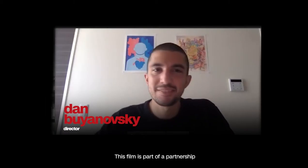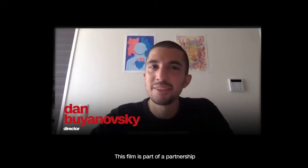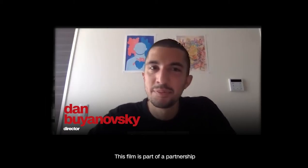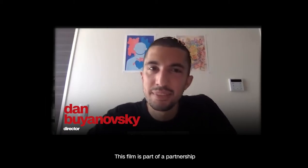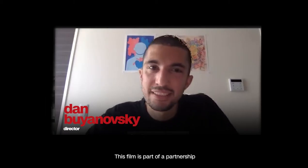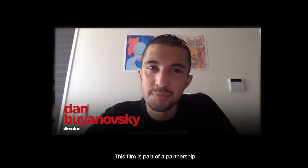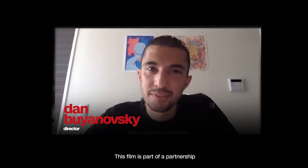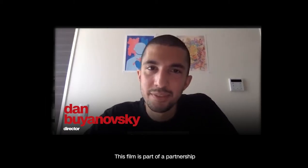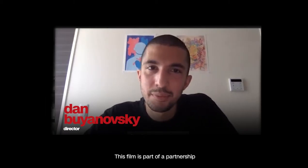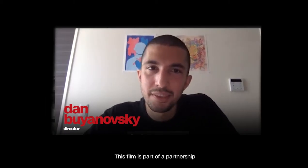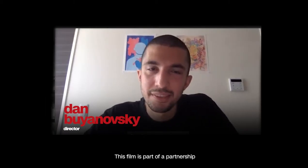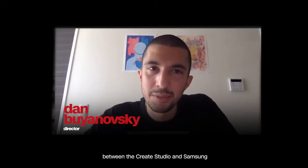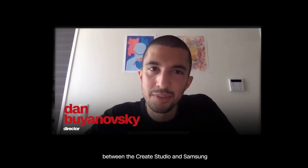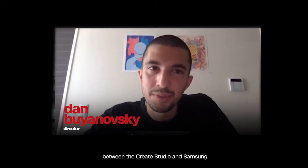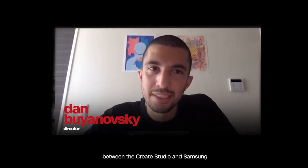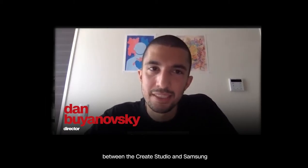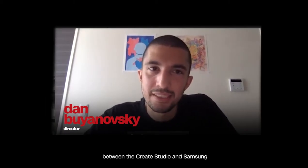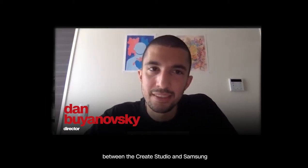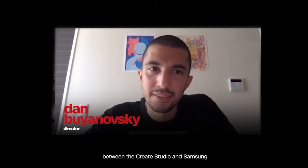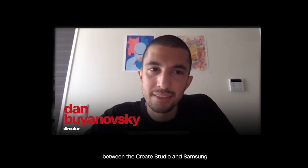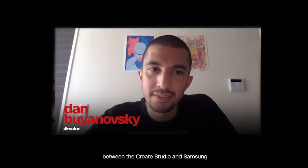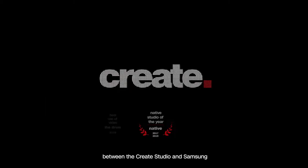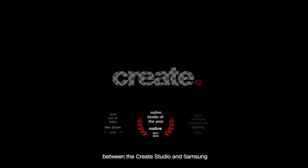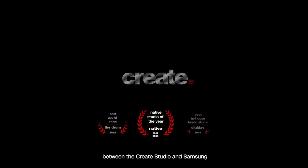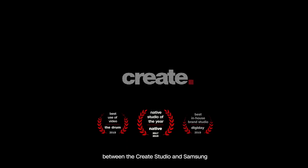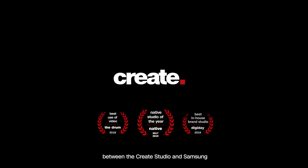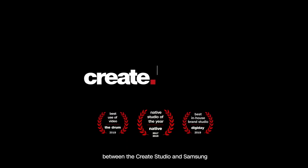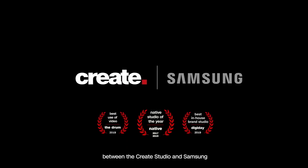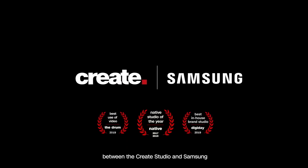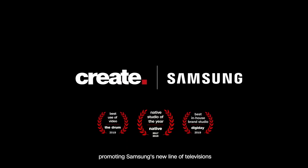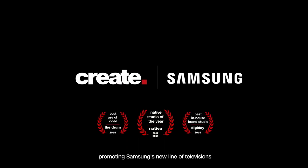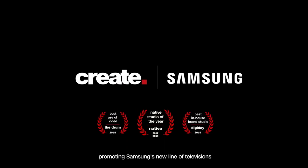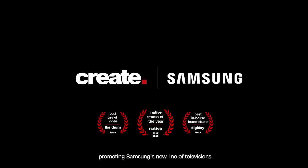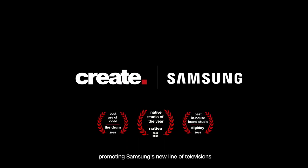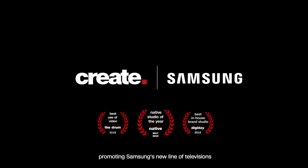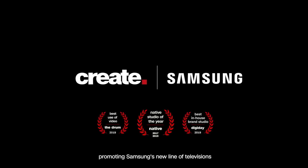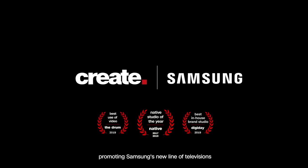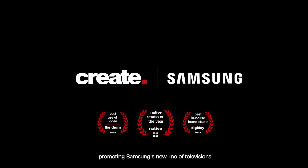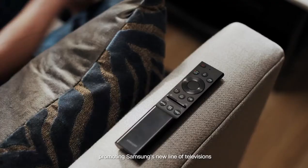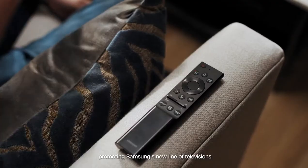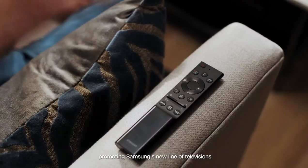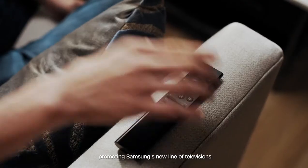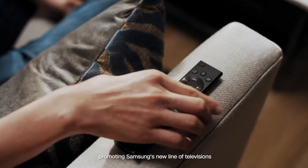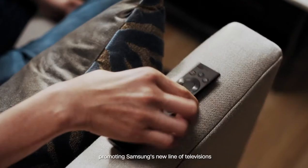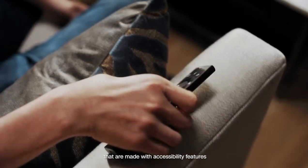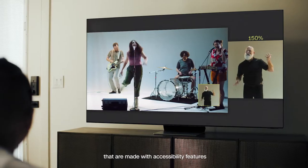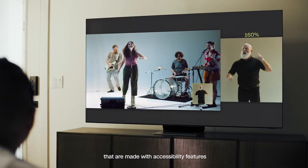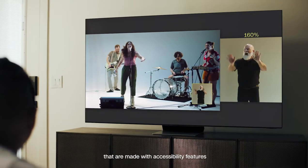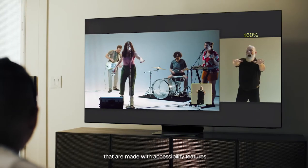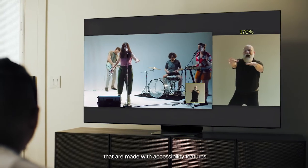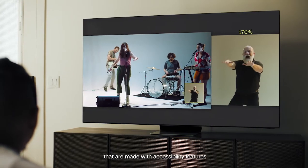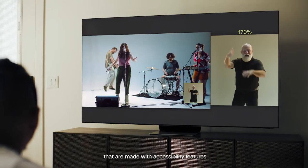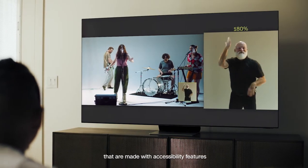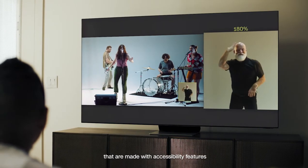This film is part of a partnership between the Create Studio and Samsung, promoting Samsung's new line of televisions